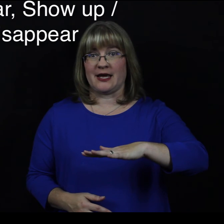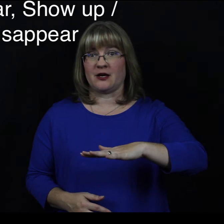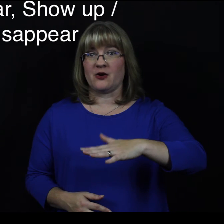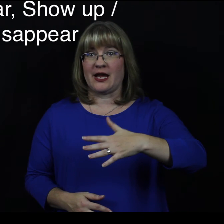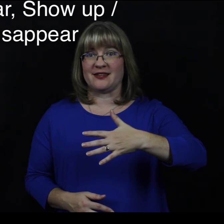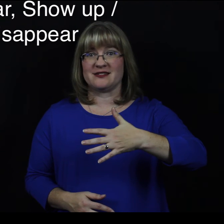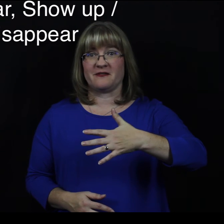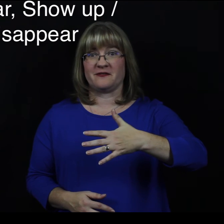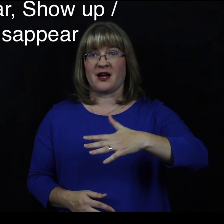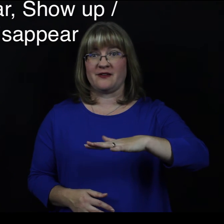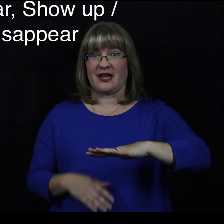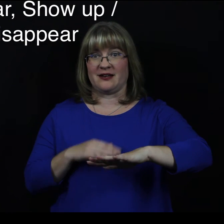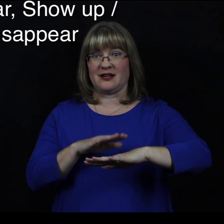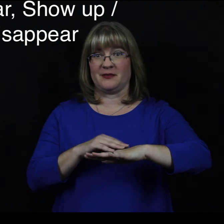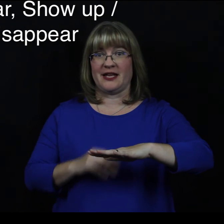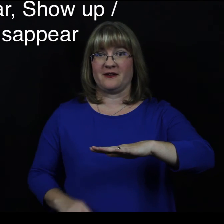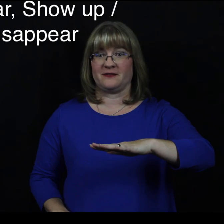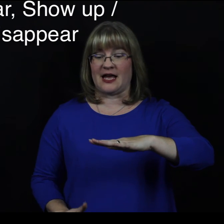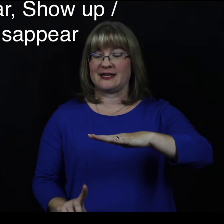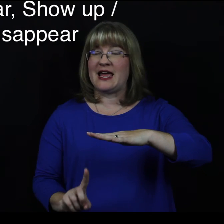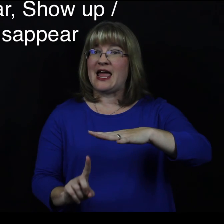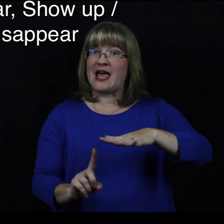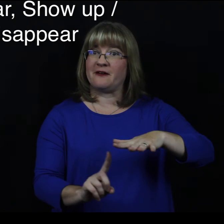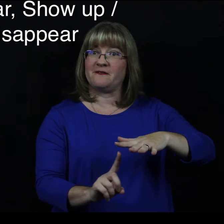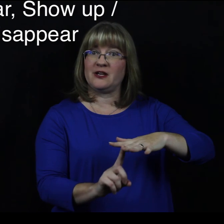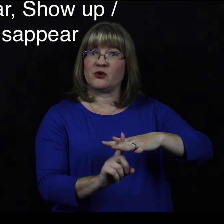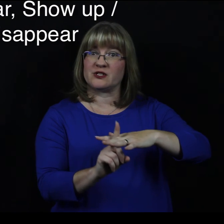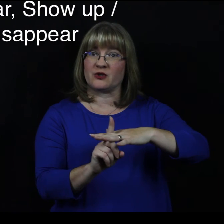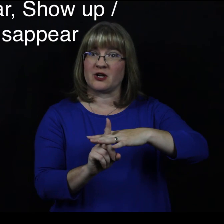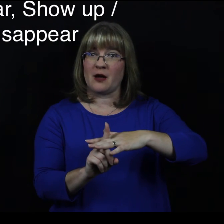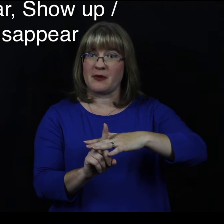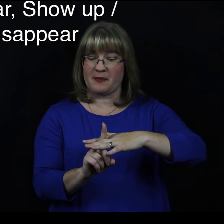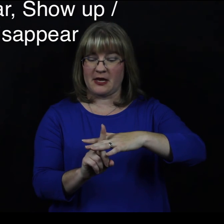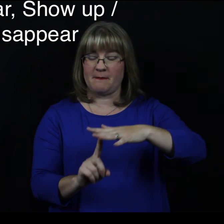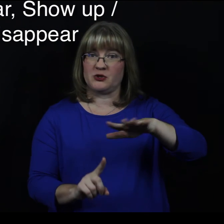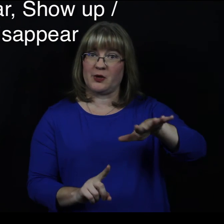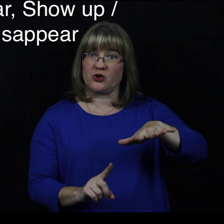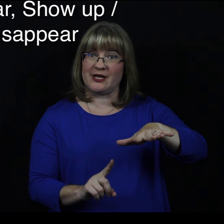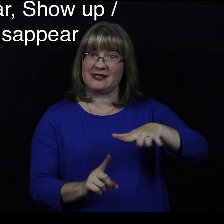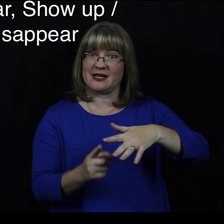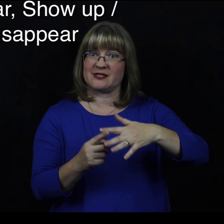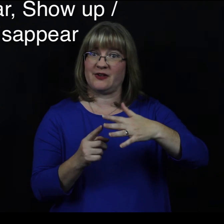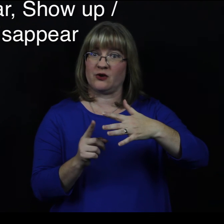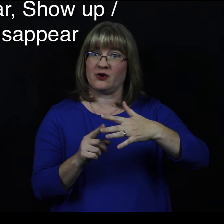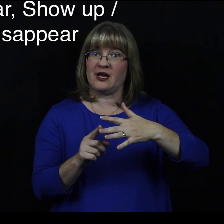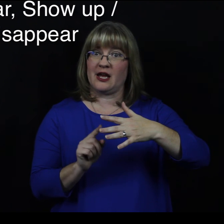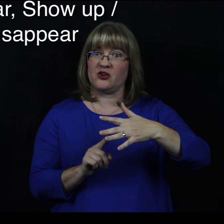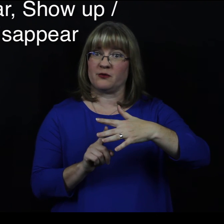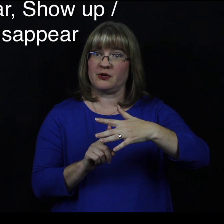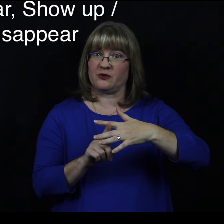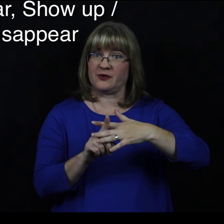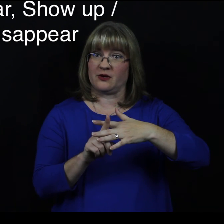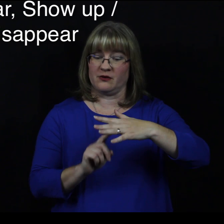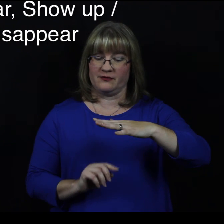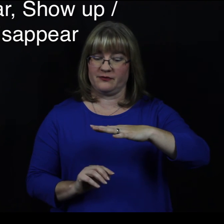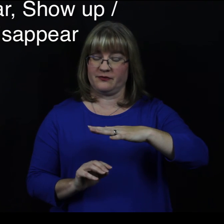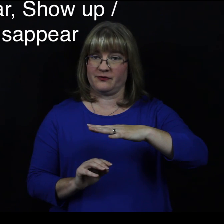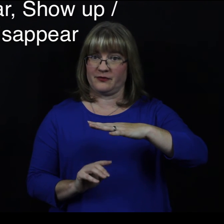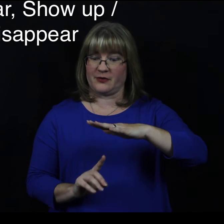take our hand, this is a 5 hand, and I'm laying it flat, and a finger is going to come up in between your index finger and your middle finger.